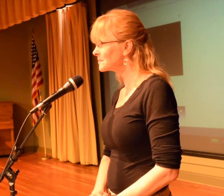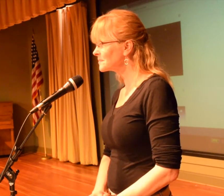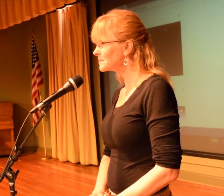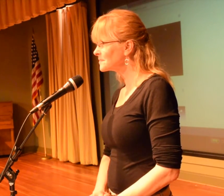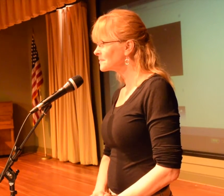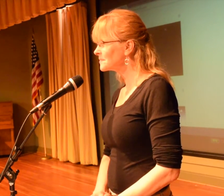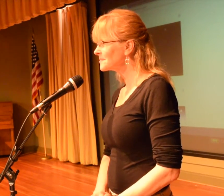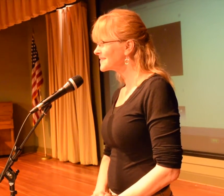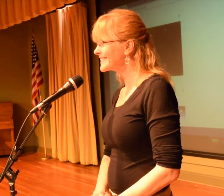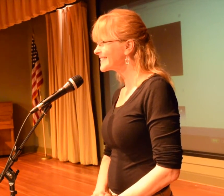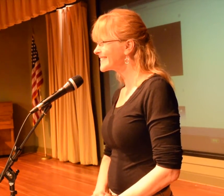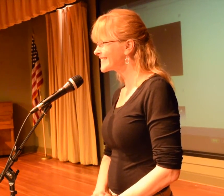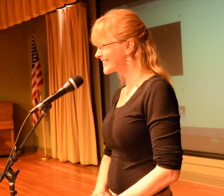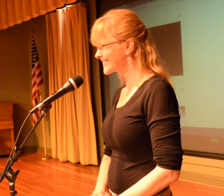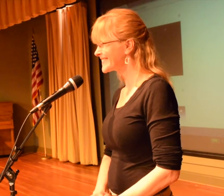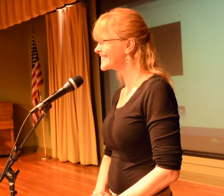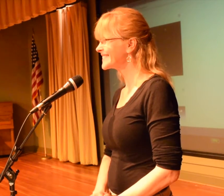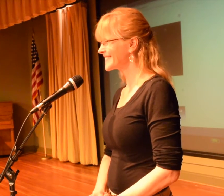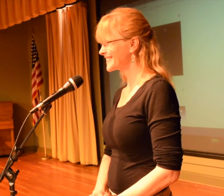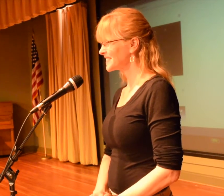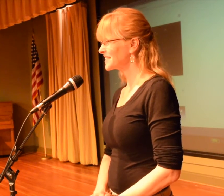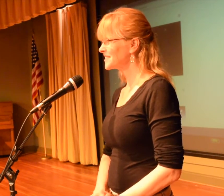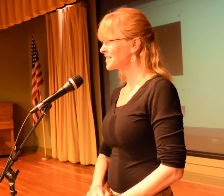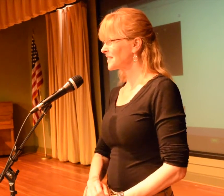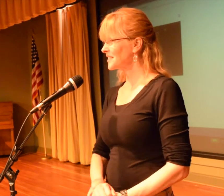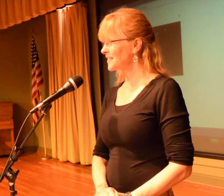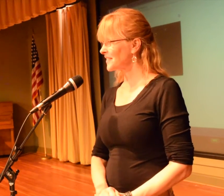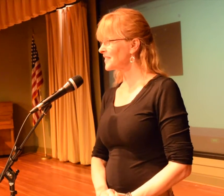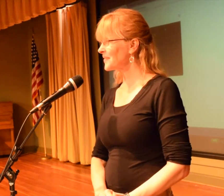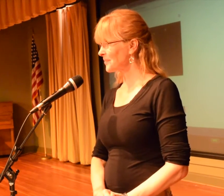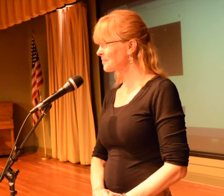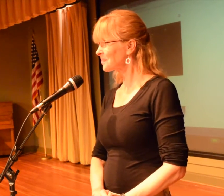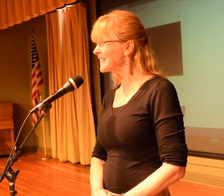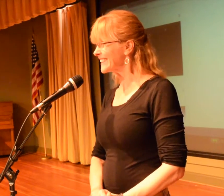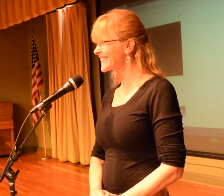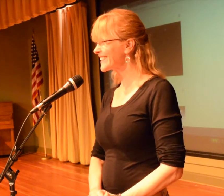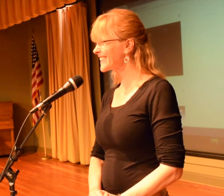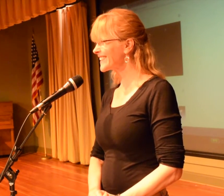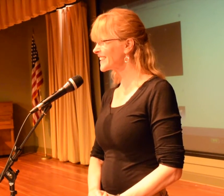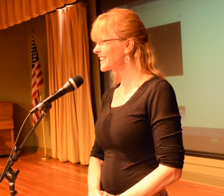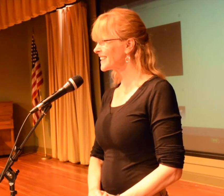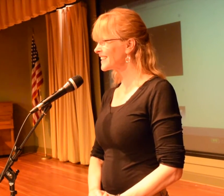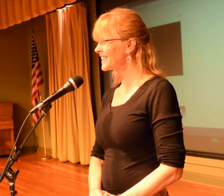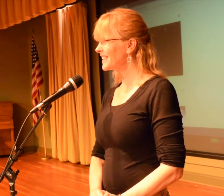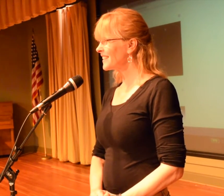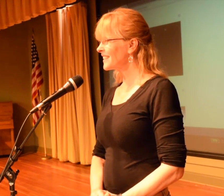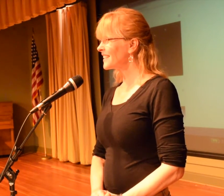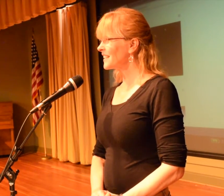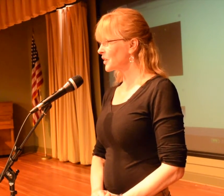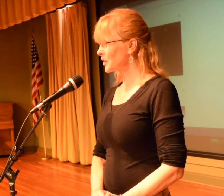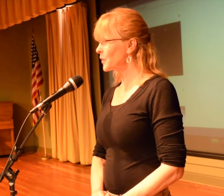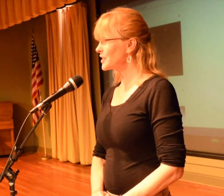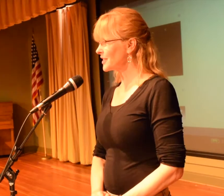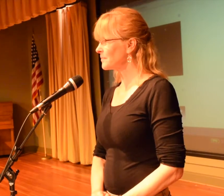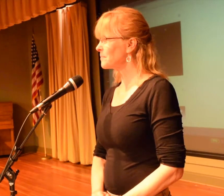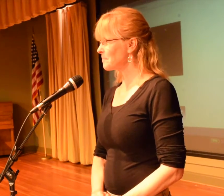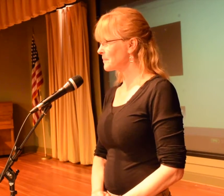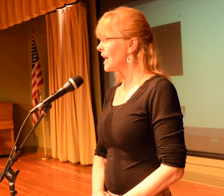it on the video a couple of different ways. So it looked like I'm gonna squish your head, and then it also kind of was like to the side. Good question.